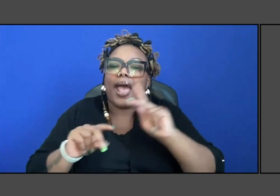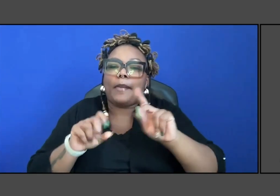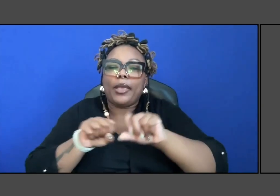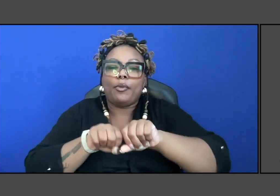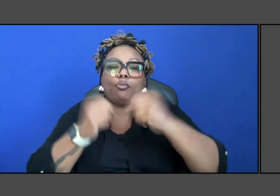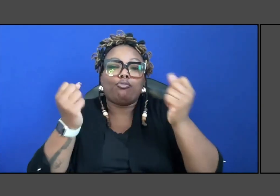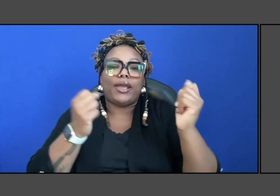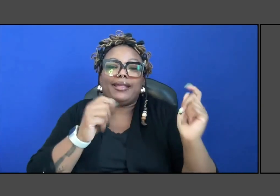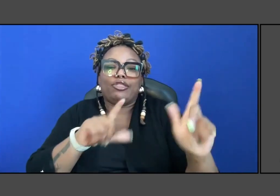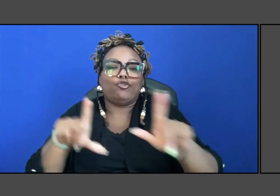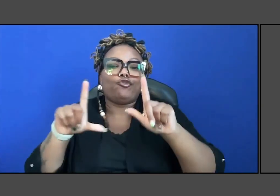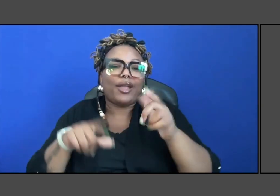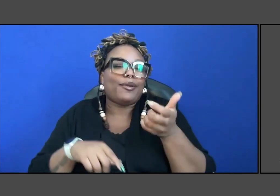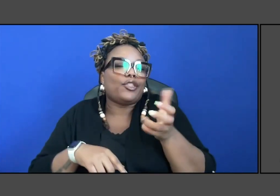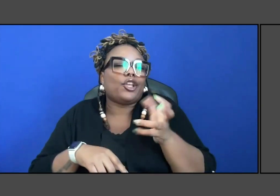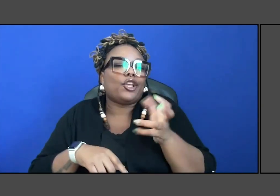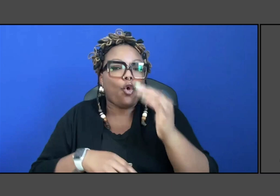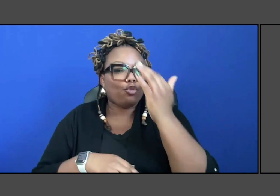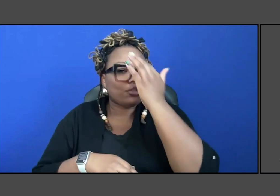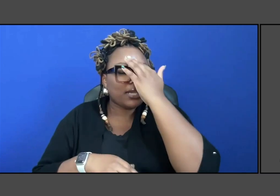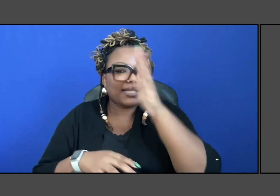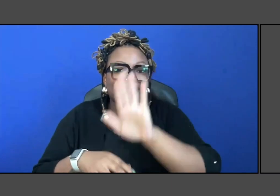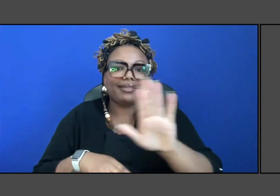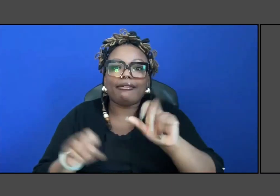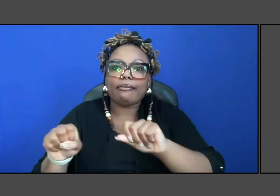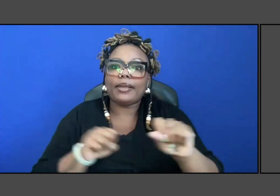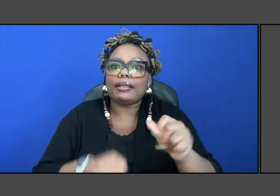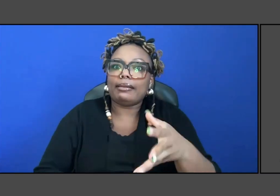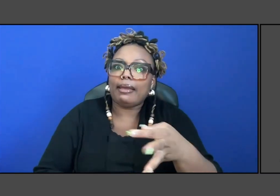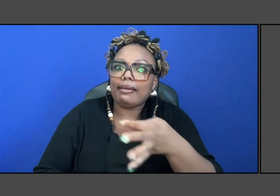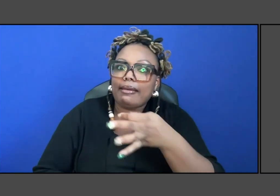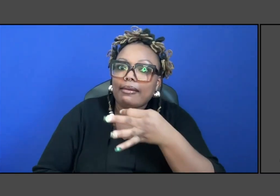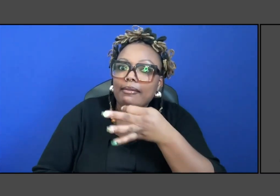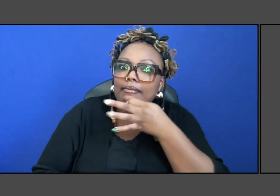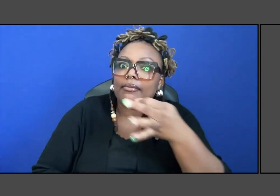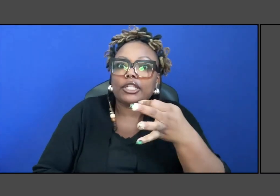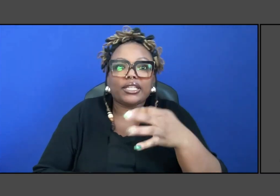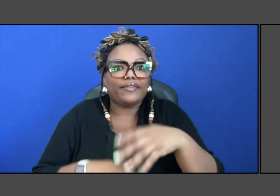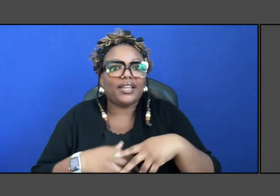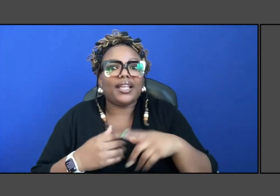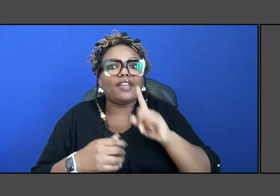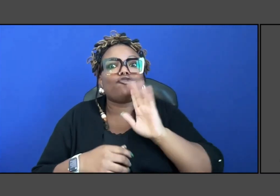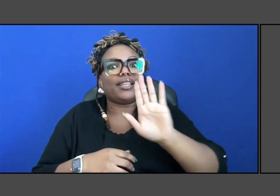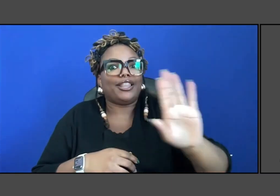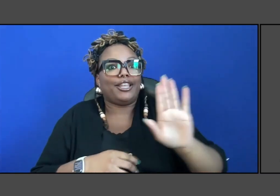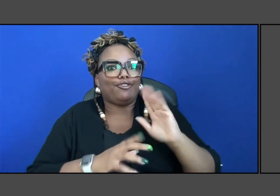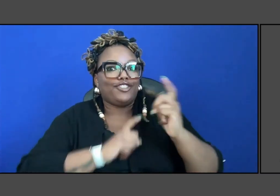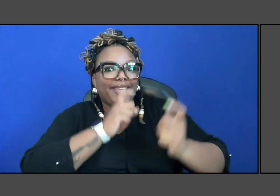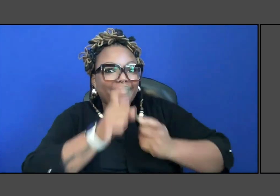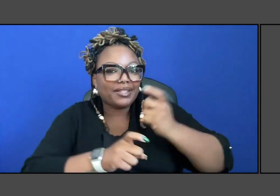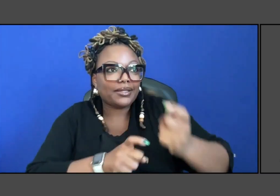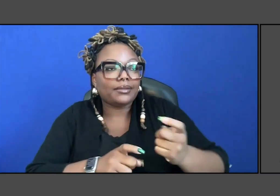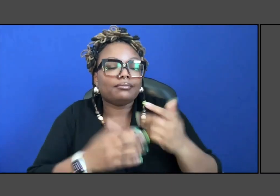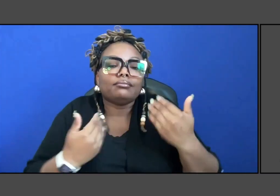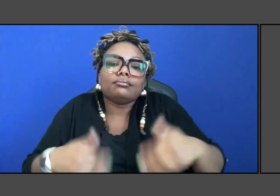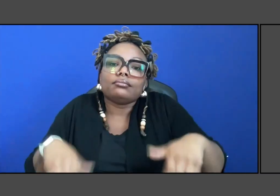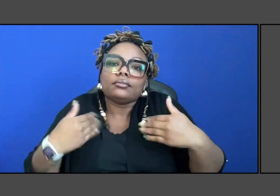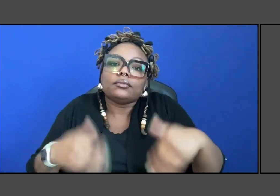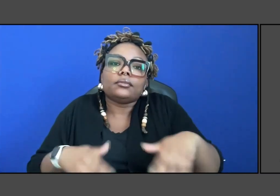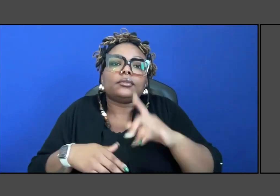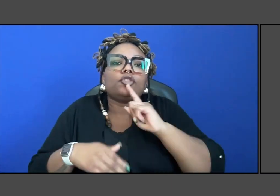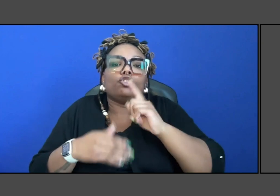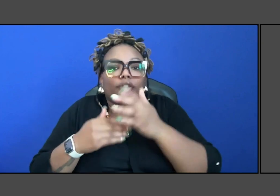own knowledge and ability and expressivity and knowledge of gift, to take it forward to the